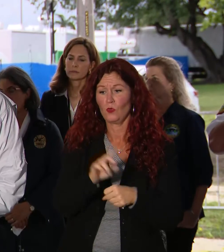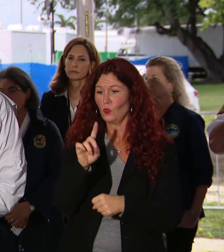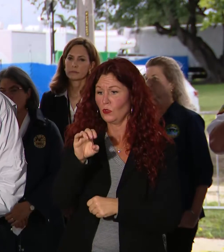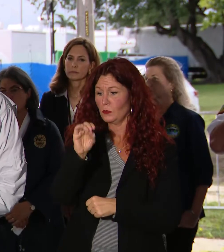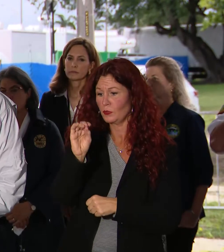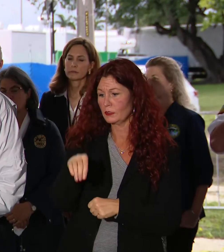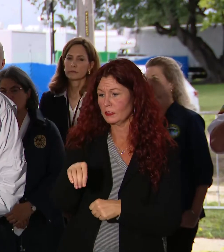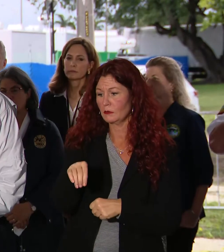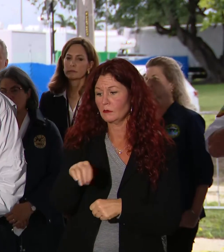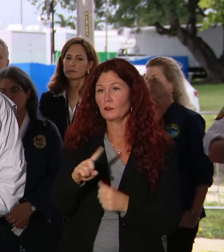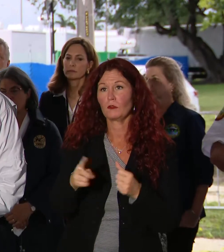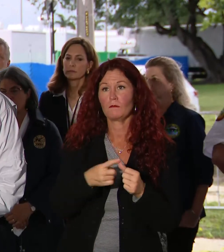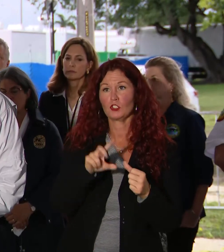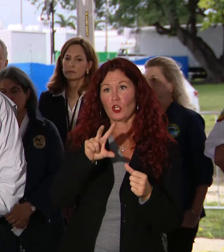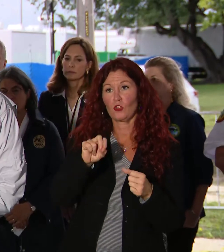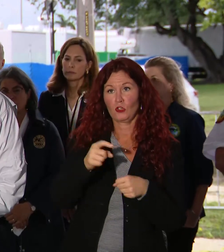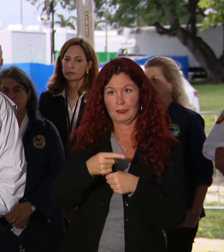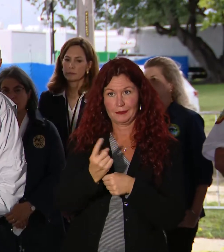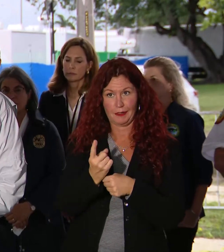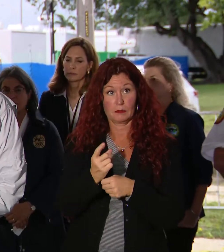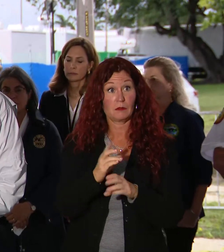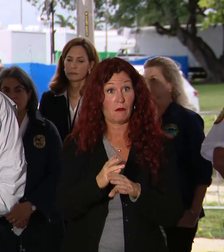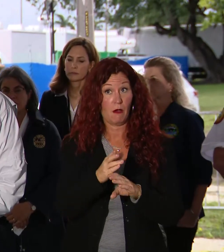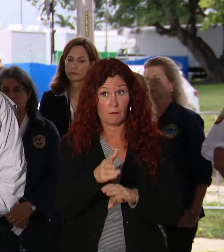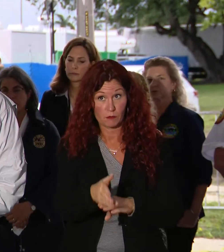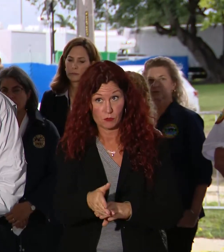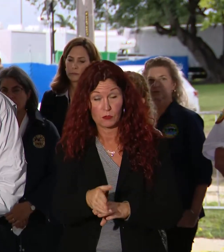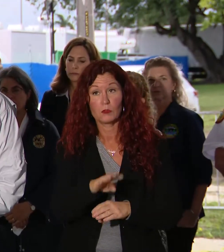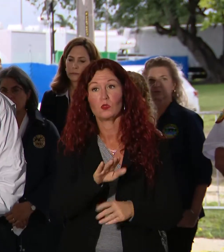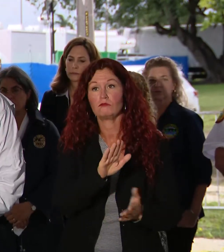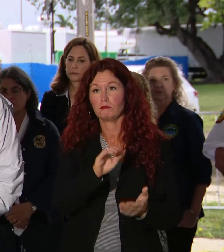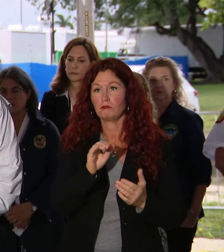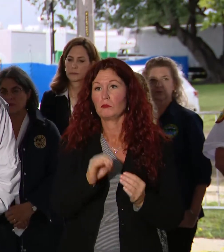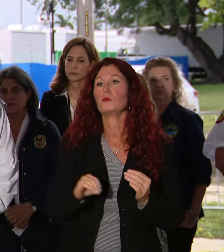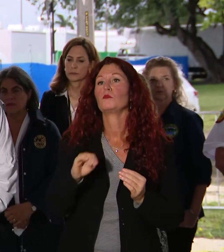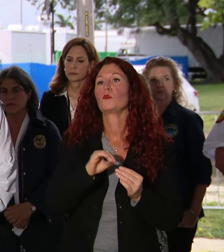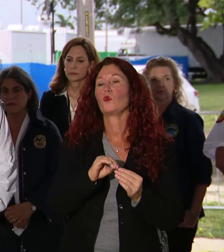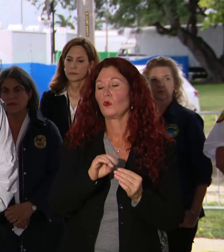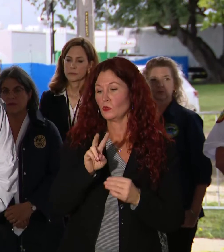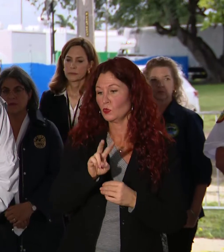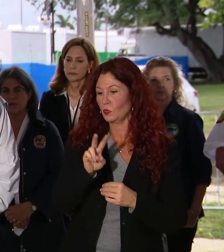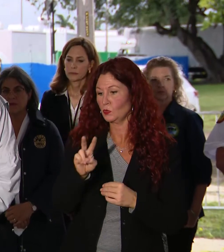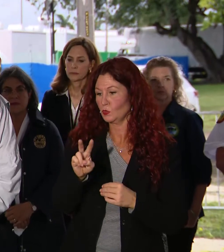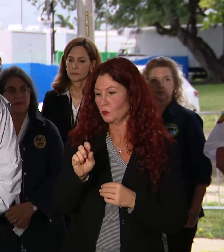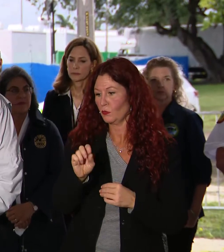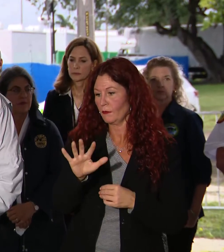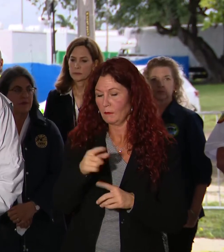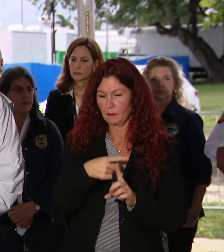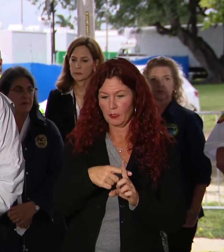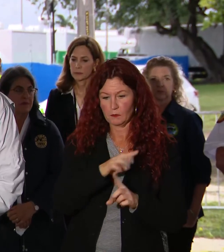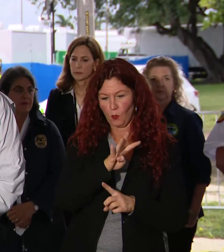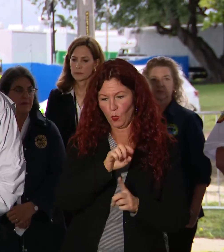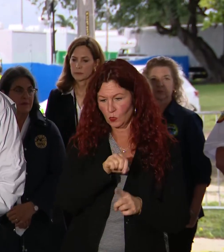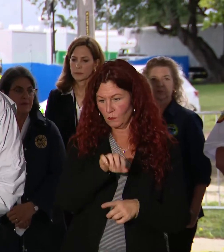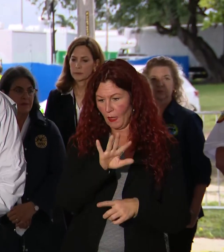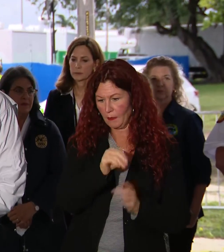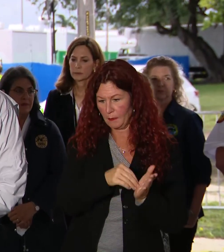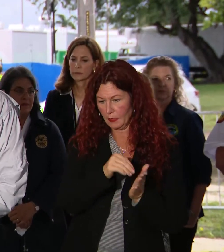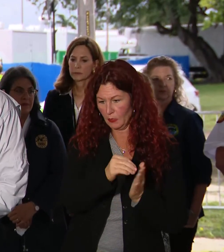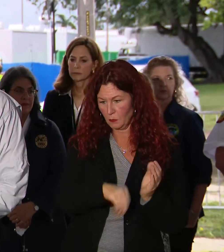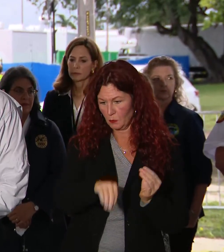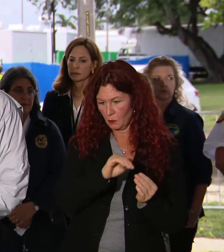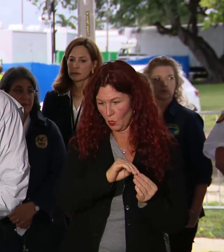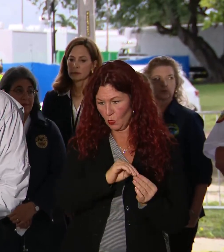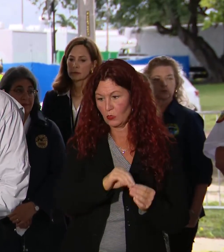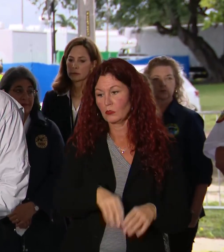should receive an additional $4 to $5 million on that 20.5. This funding will cover costs associated